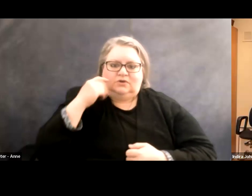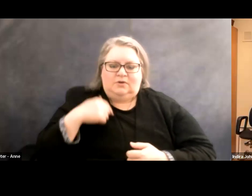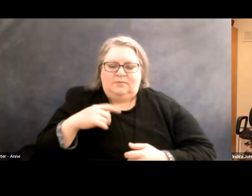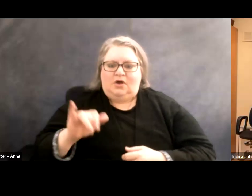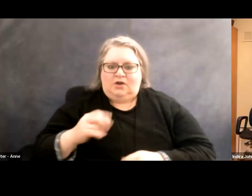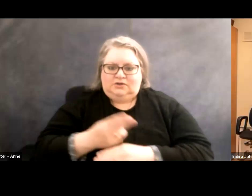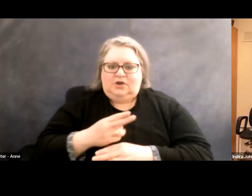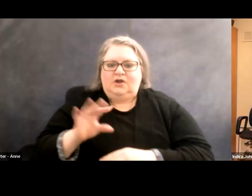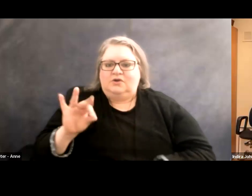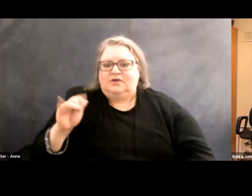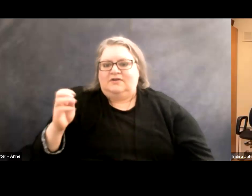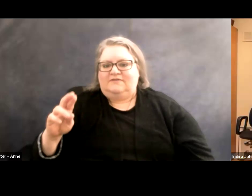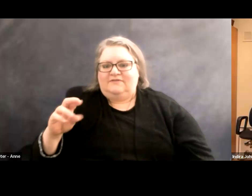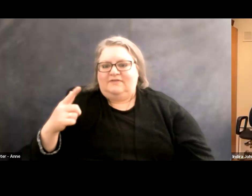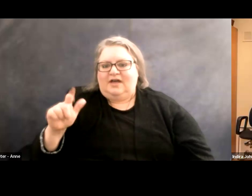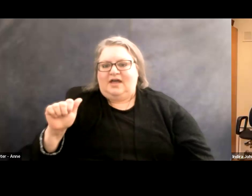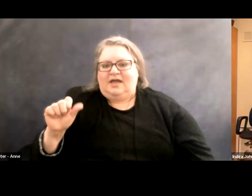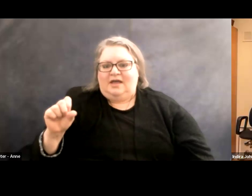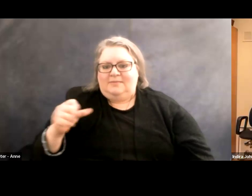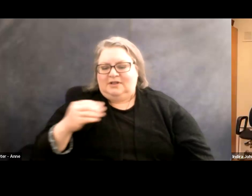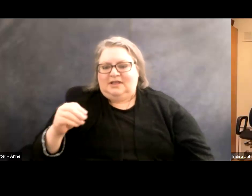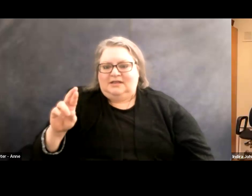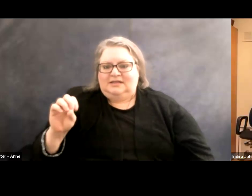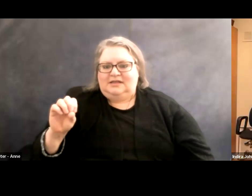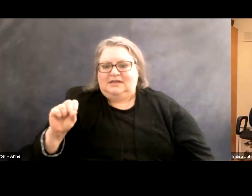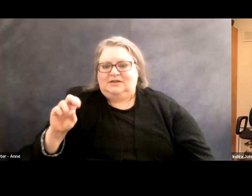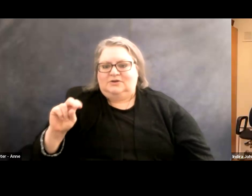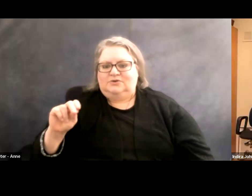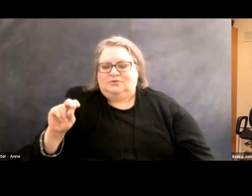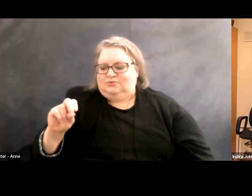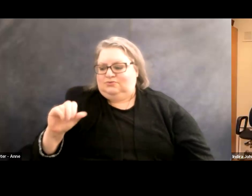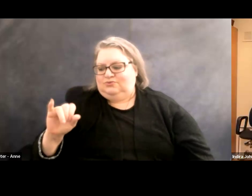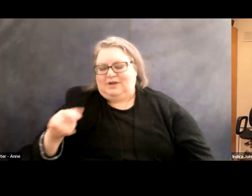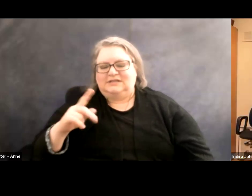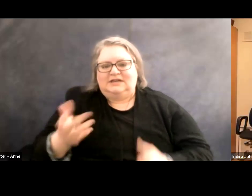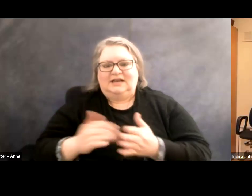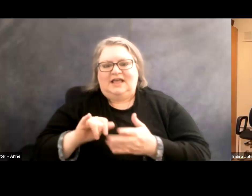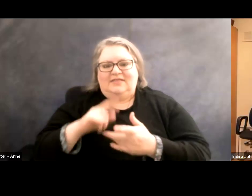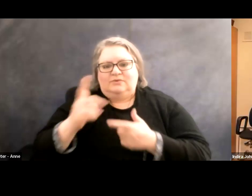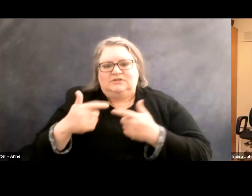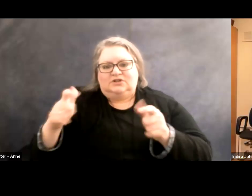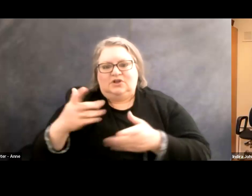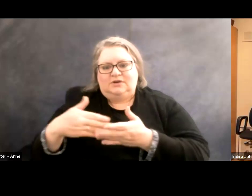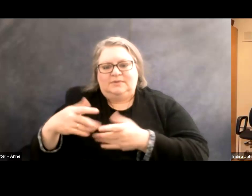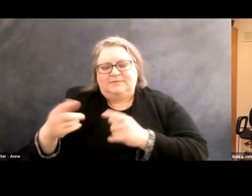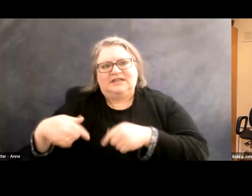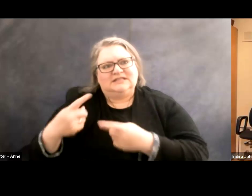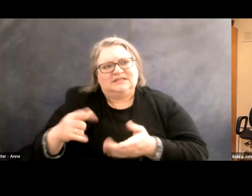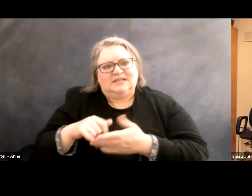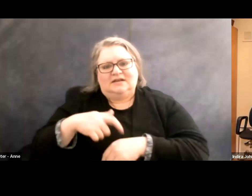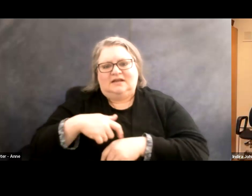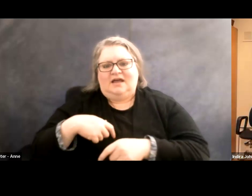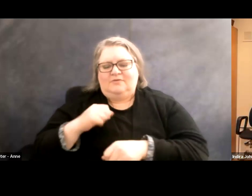used fiberglass and resin. And that was, again, a very large piece. Since then, I've been working